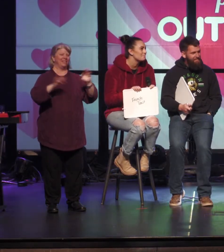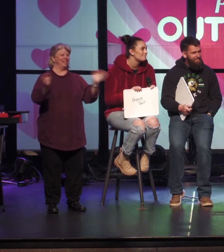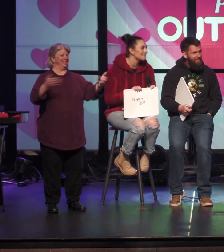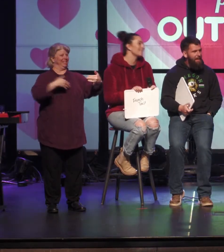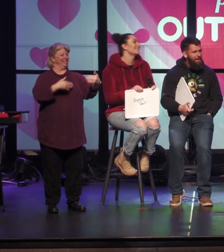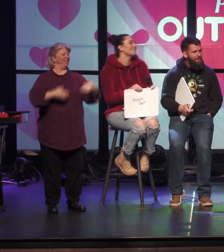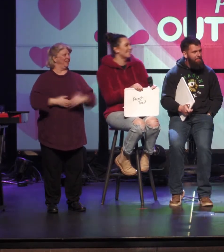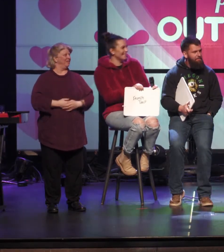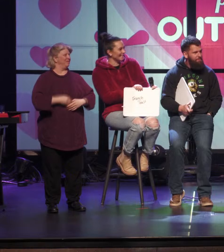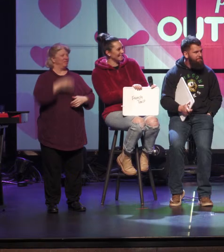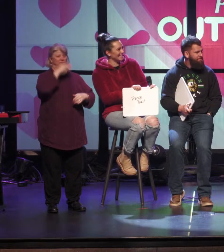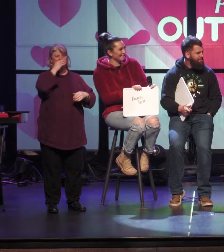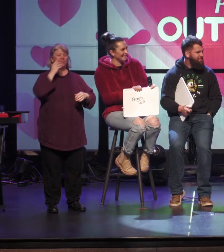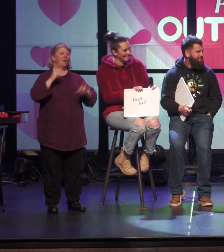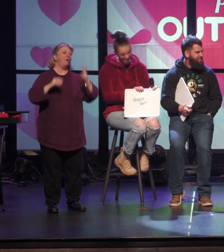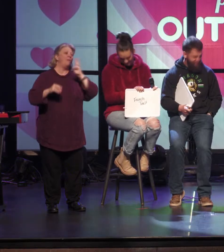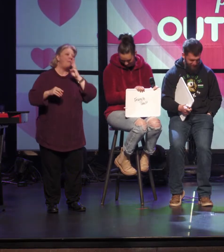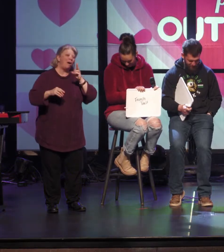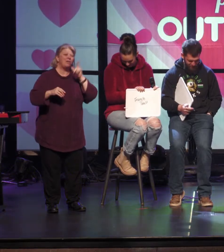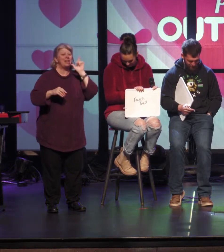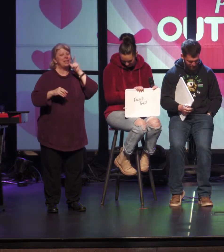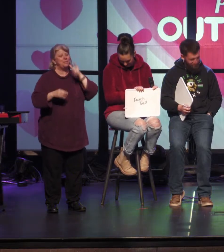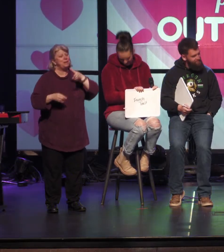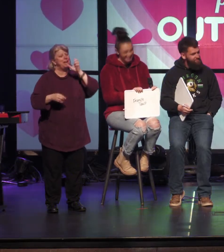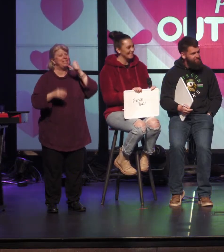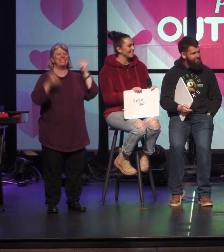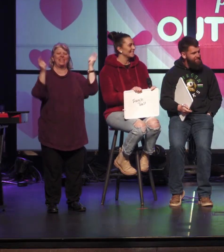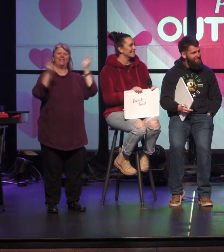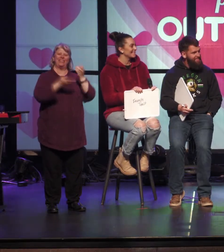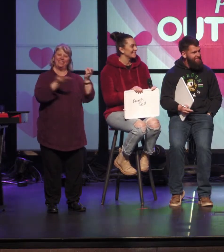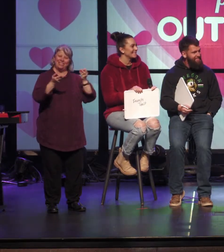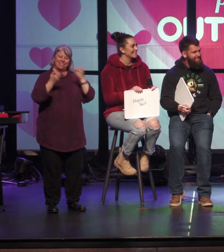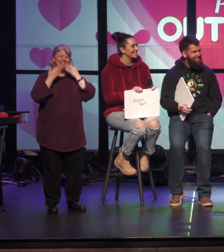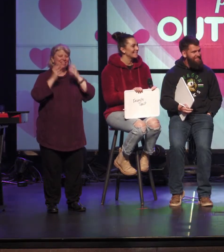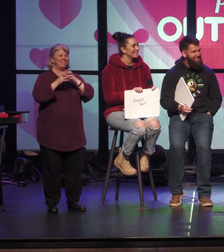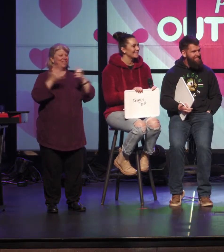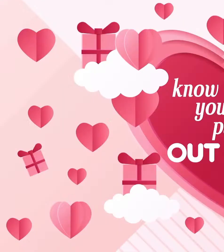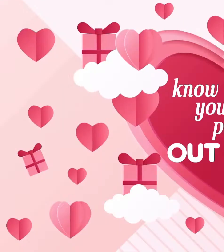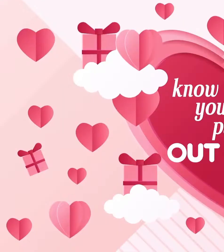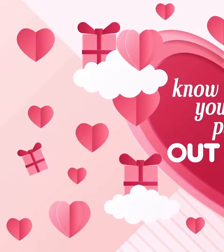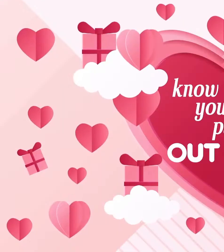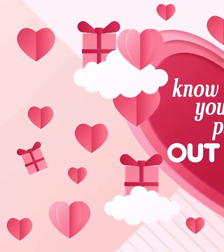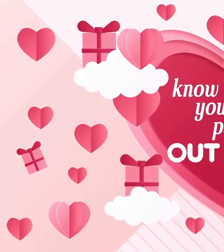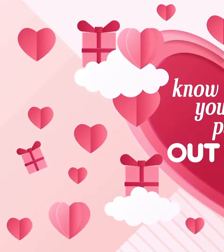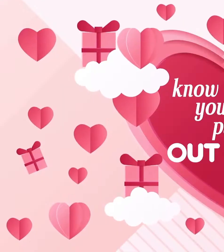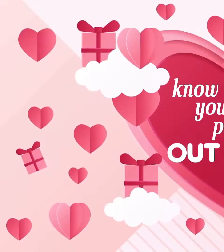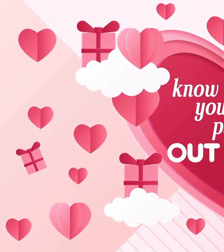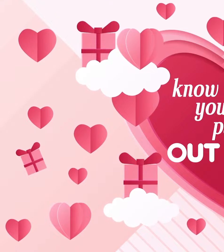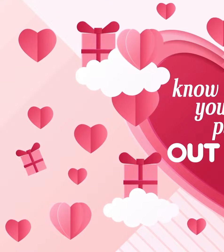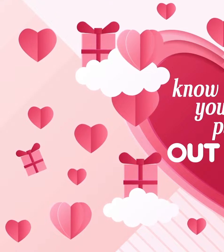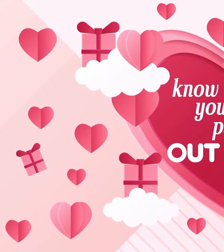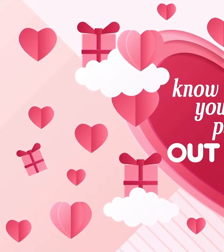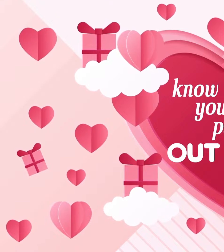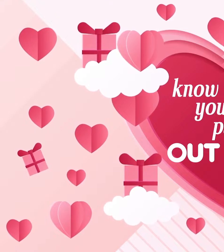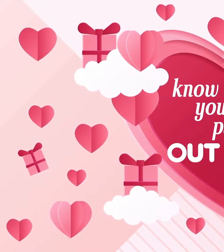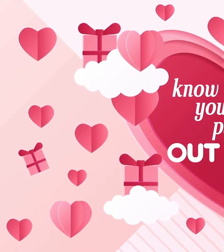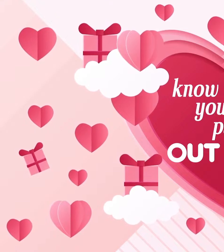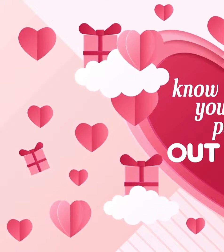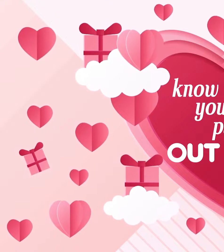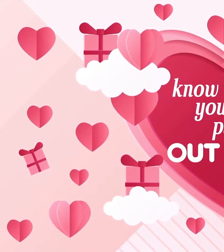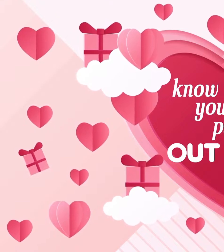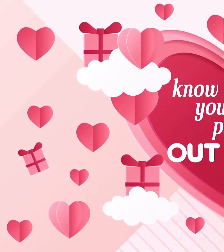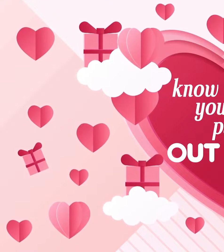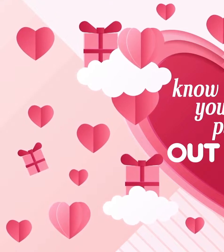my gun? So made just for you to celebrate you today. So thank you very much for playing. Know your partner out loud. Give our contestants a great big